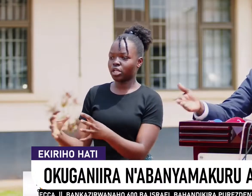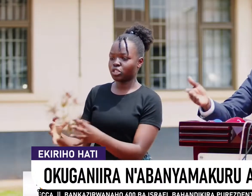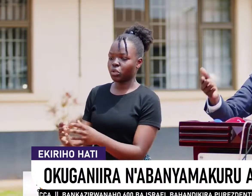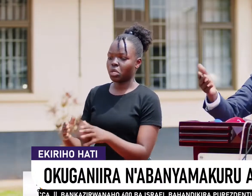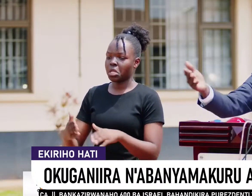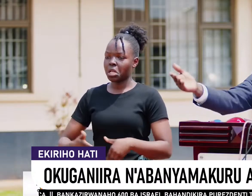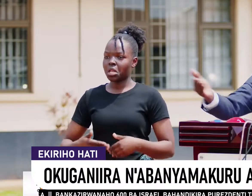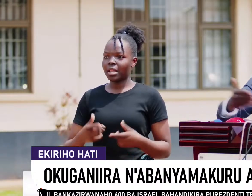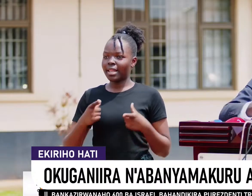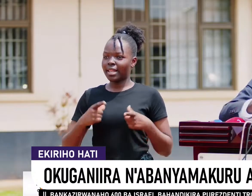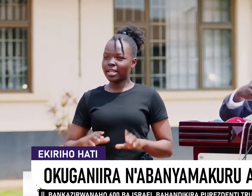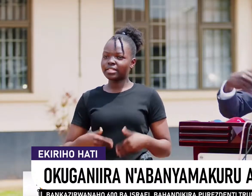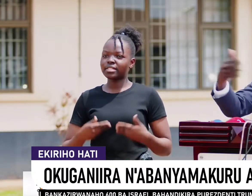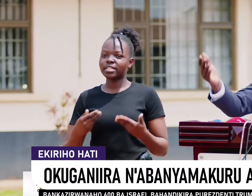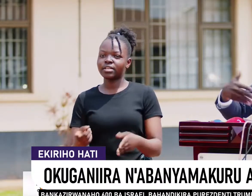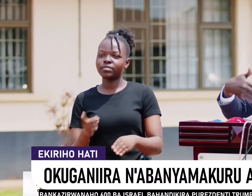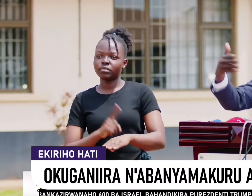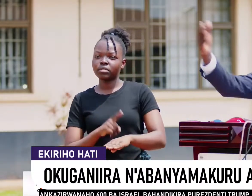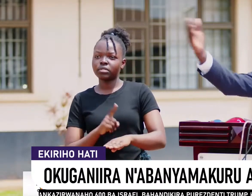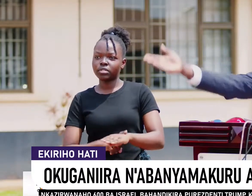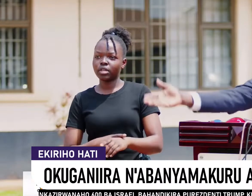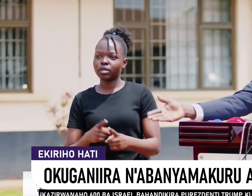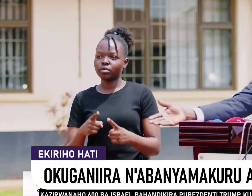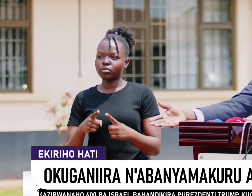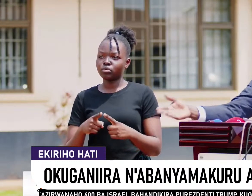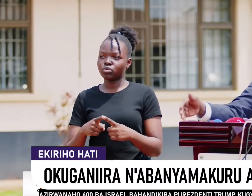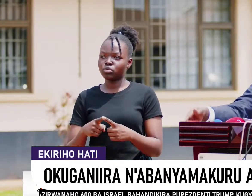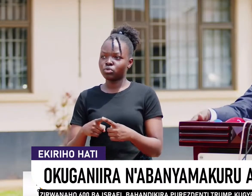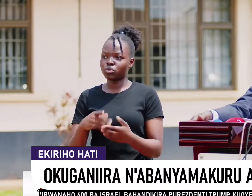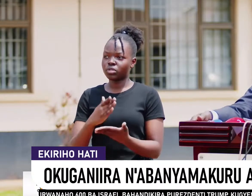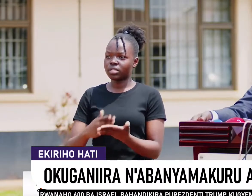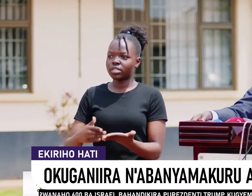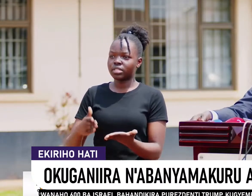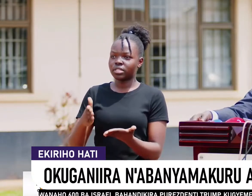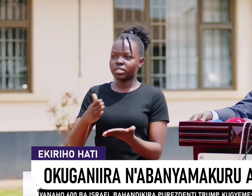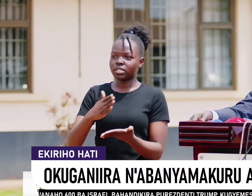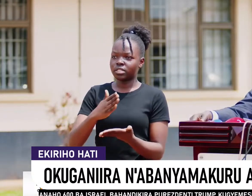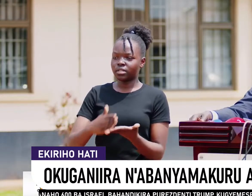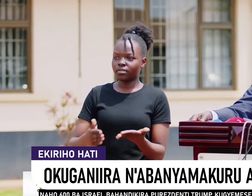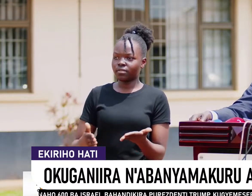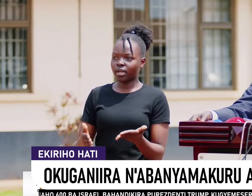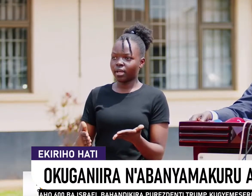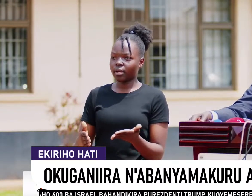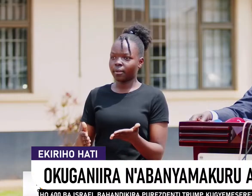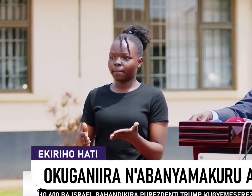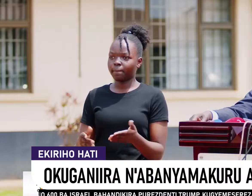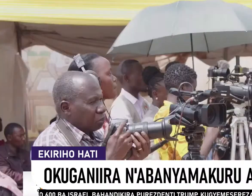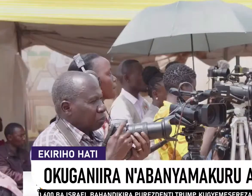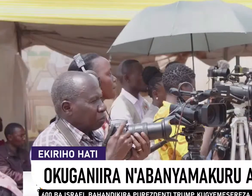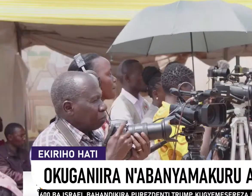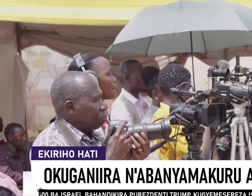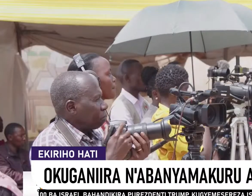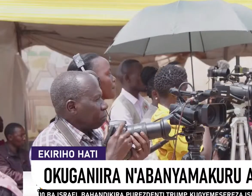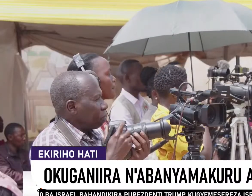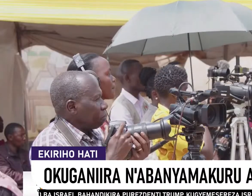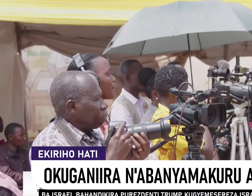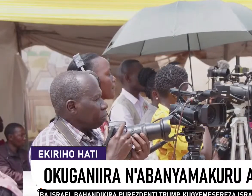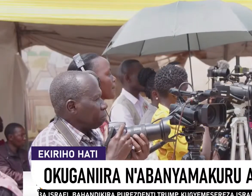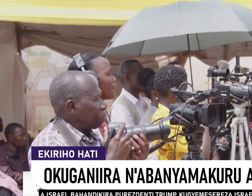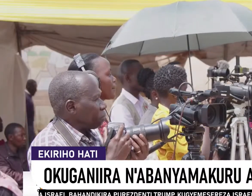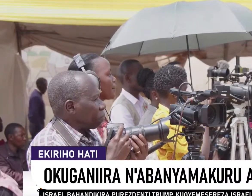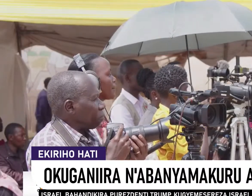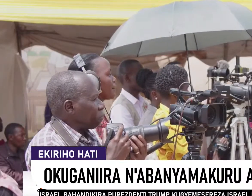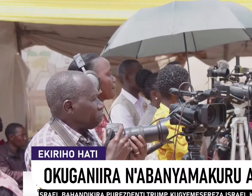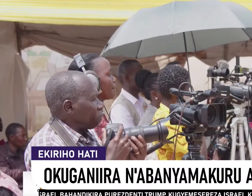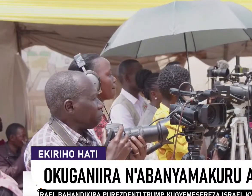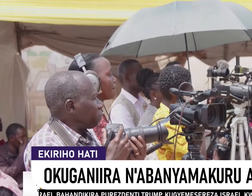nga kyewawuddemu nga tukyawuddemu nga bukyali okusooka abagenda kuwesimba ku bwa district